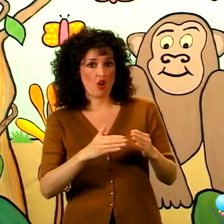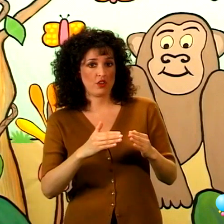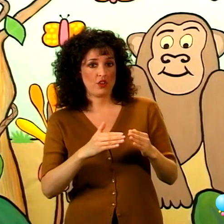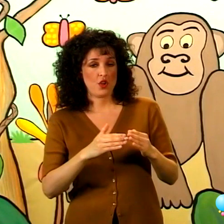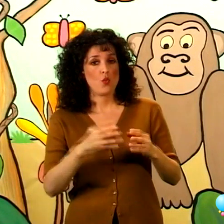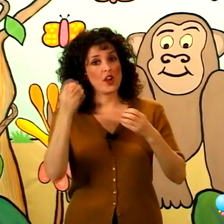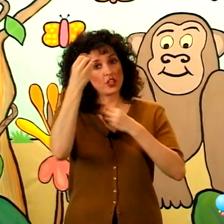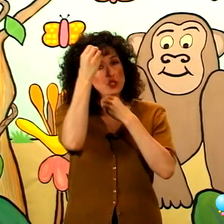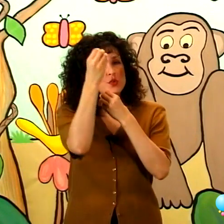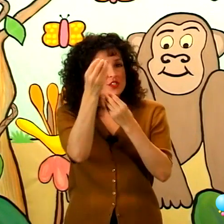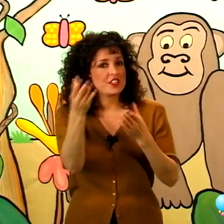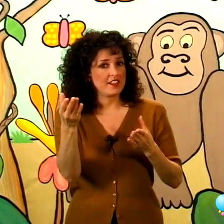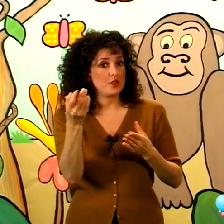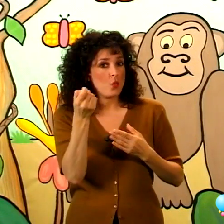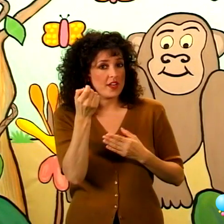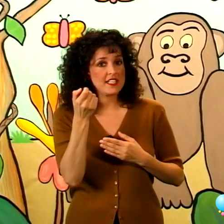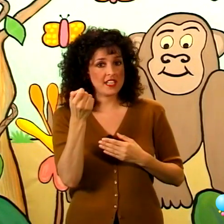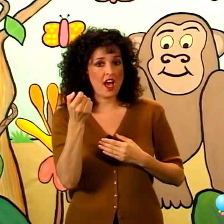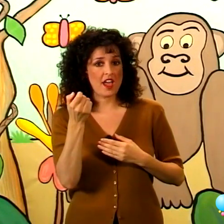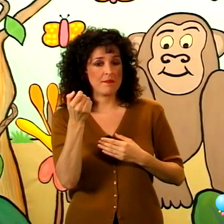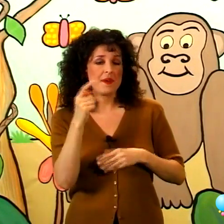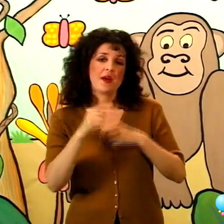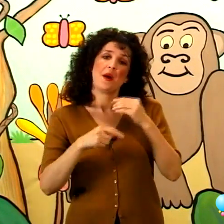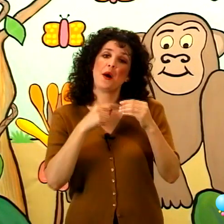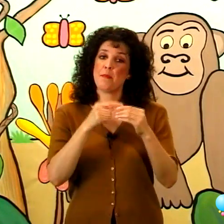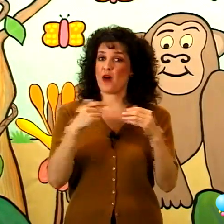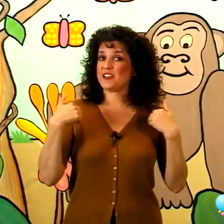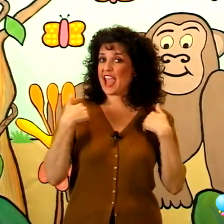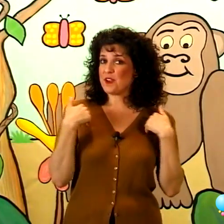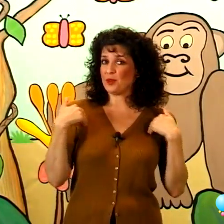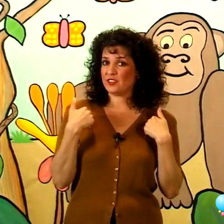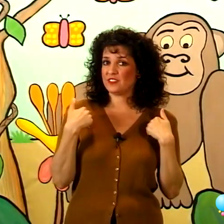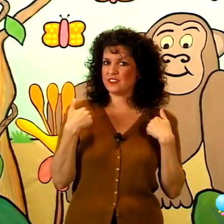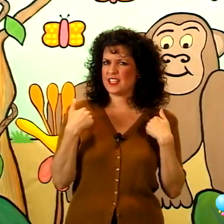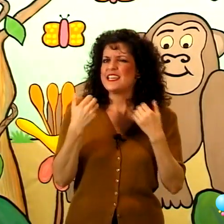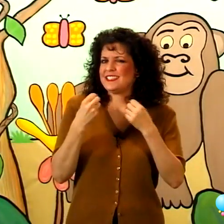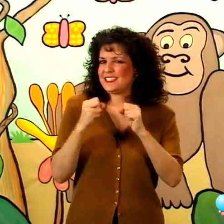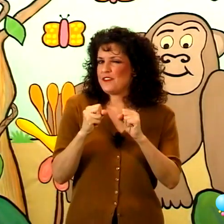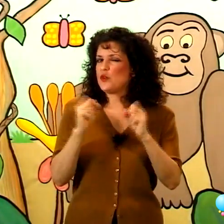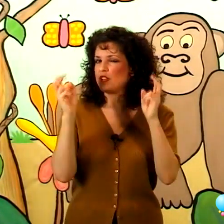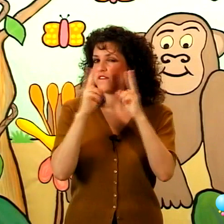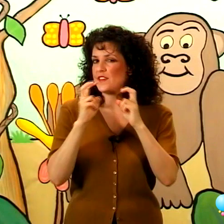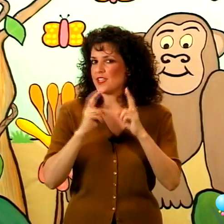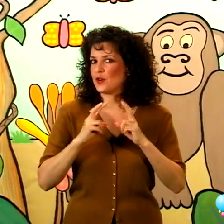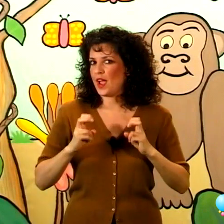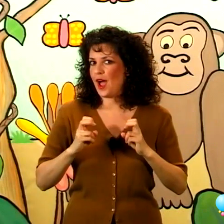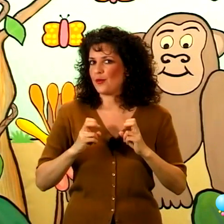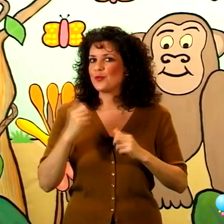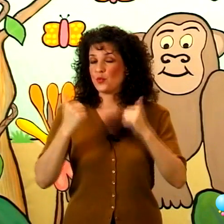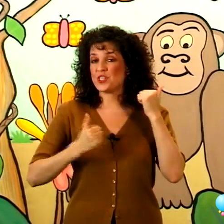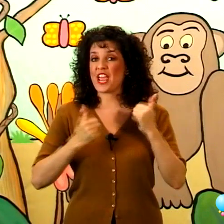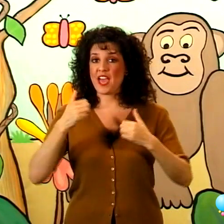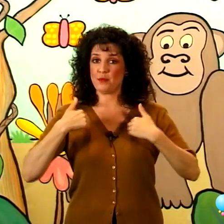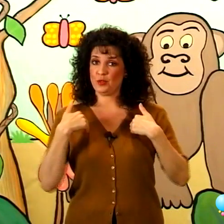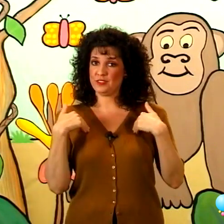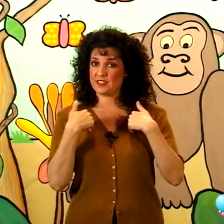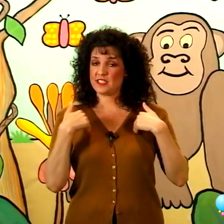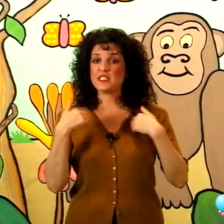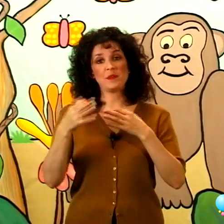where clues are given one at a time about an animal. See if you can figure out which animal is being